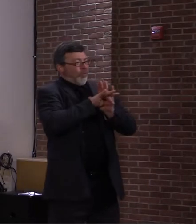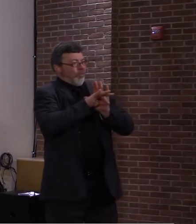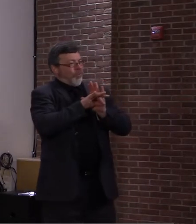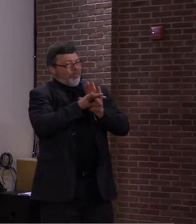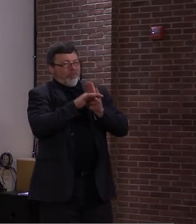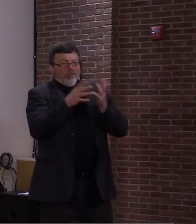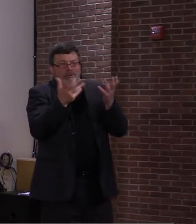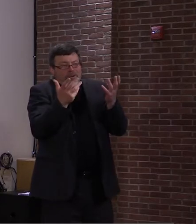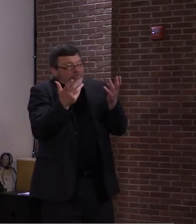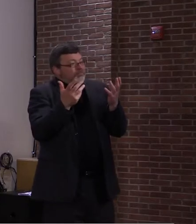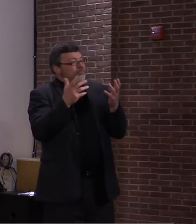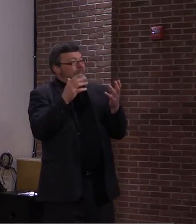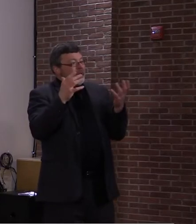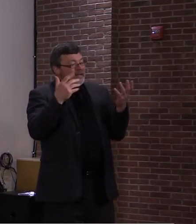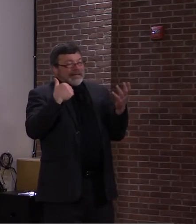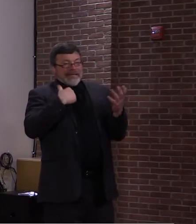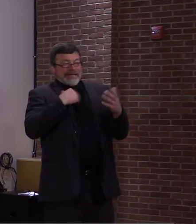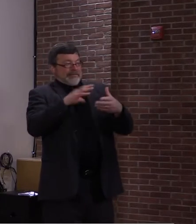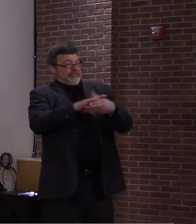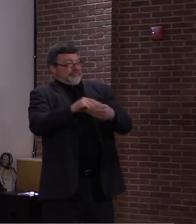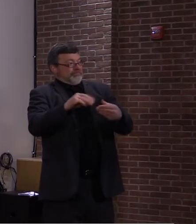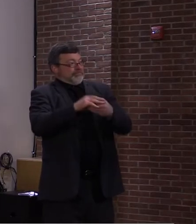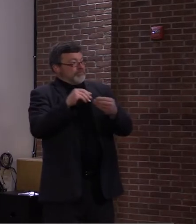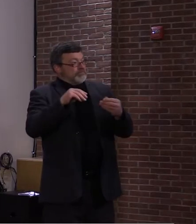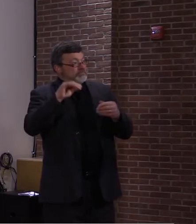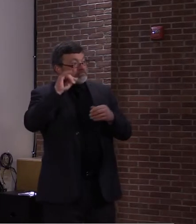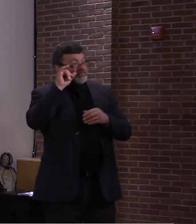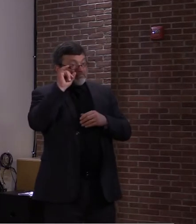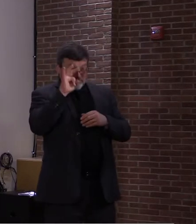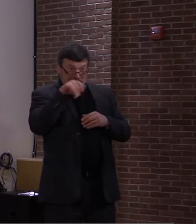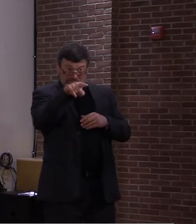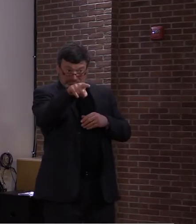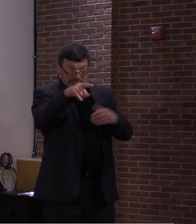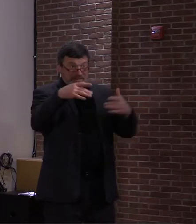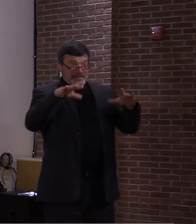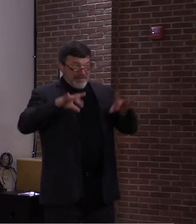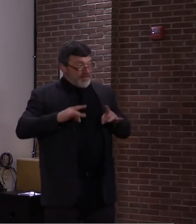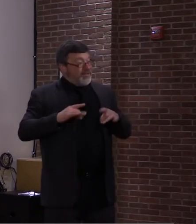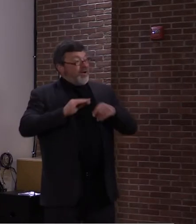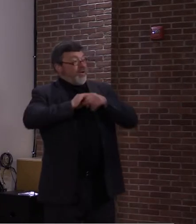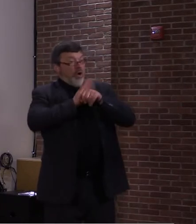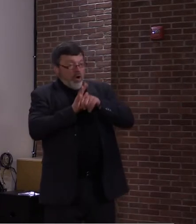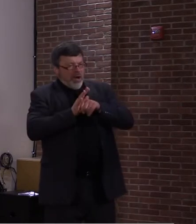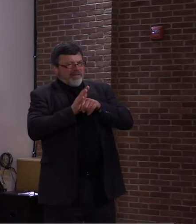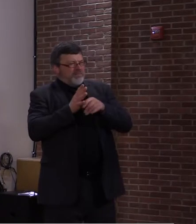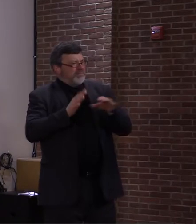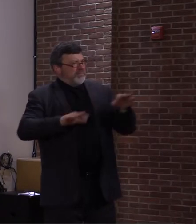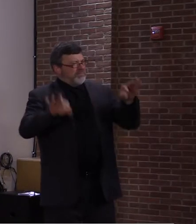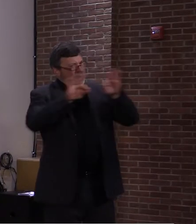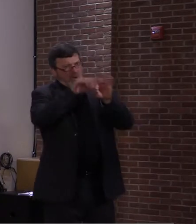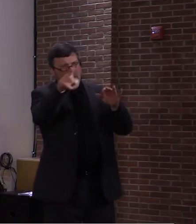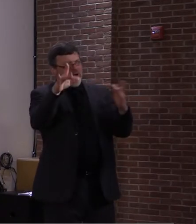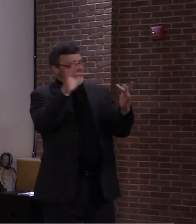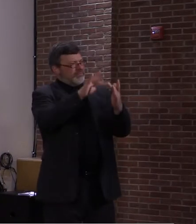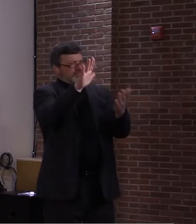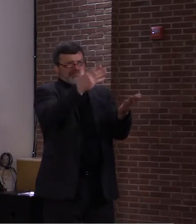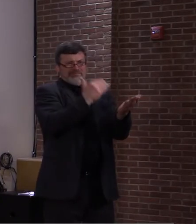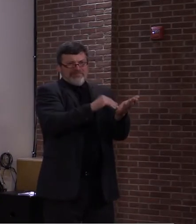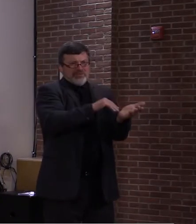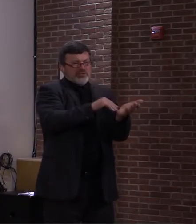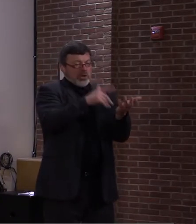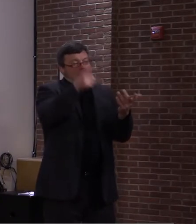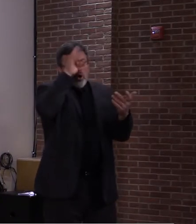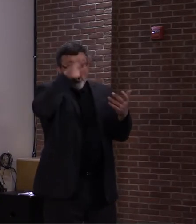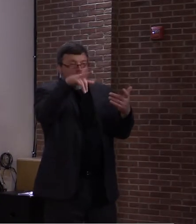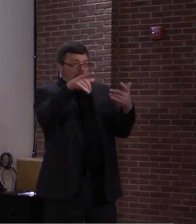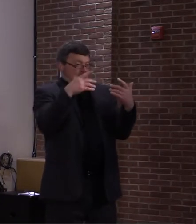asked, if you do get the virus, because it may seem inevitable, you need to know